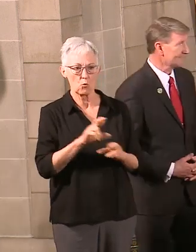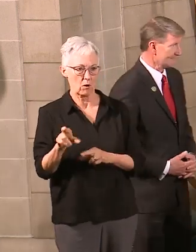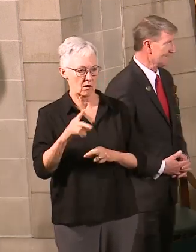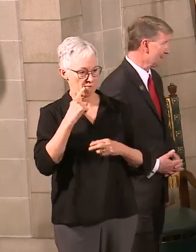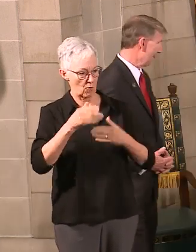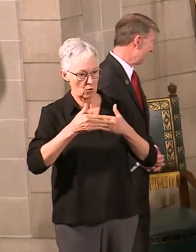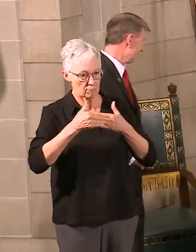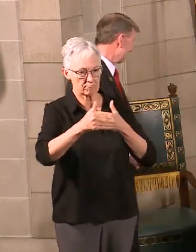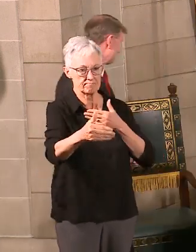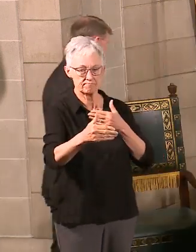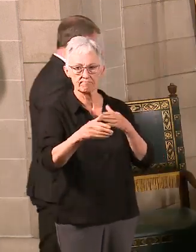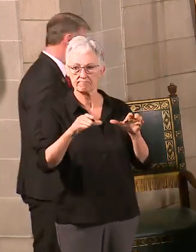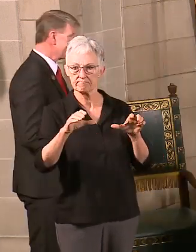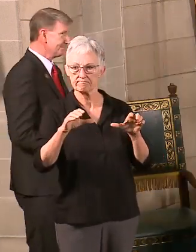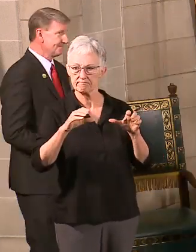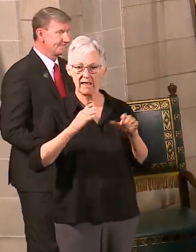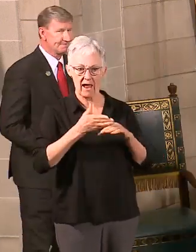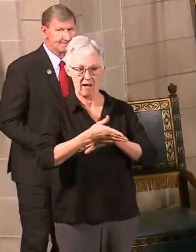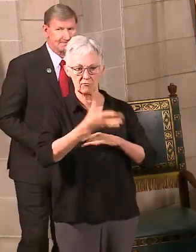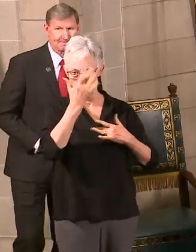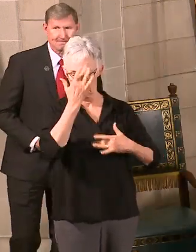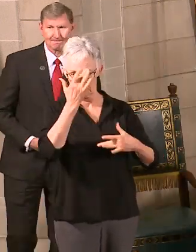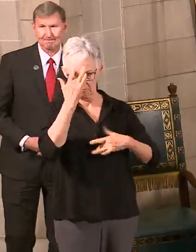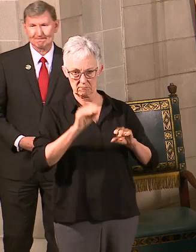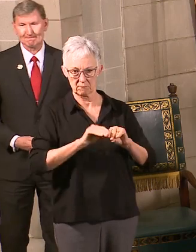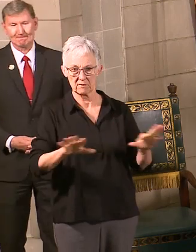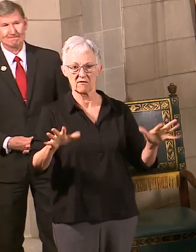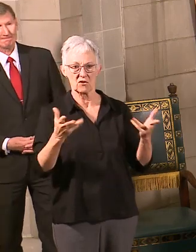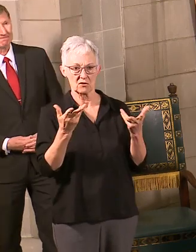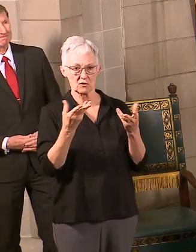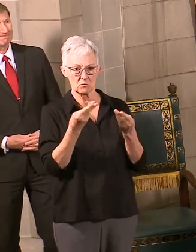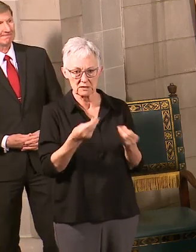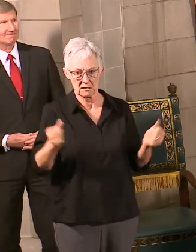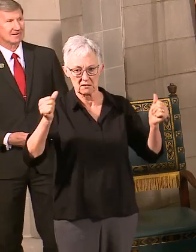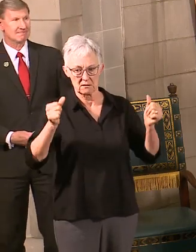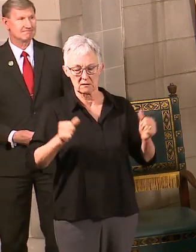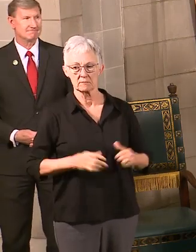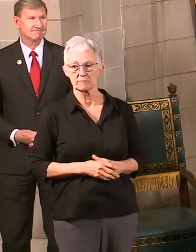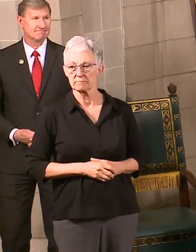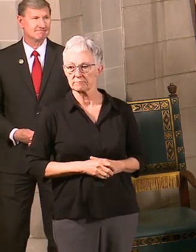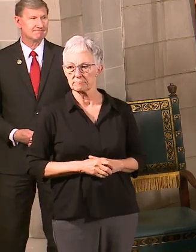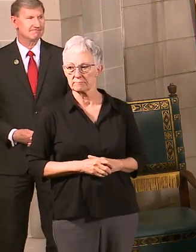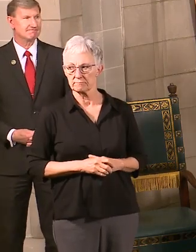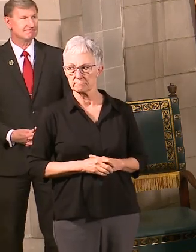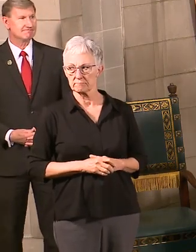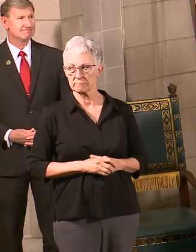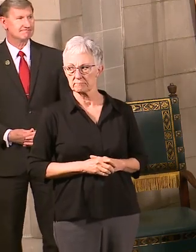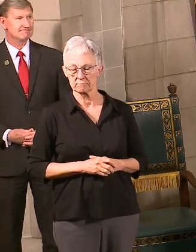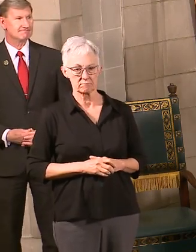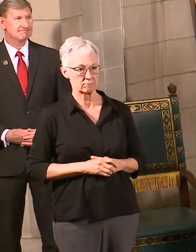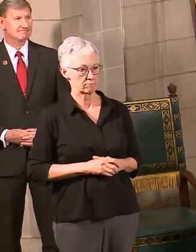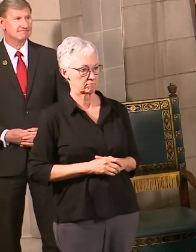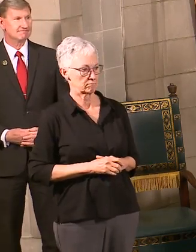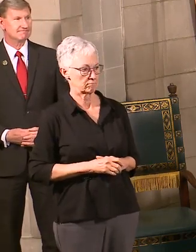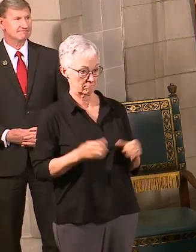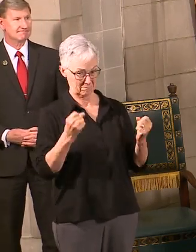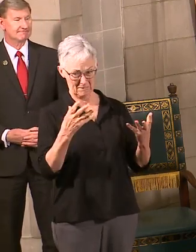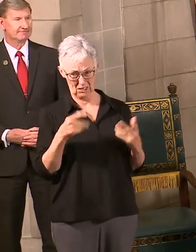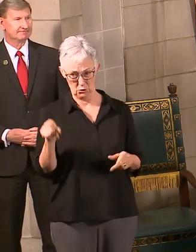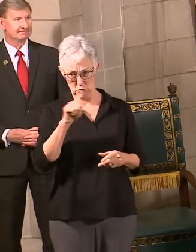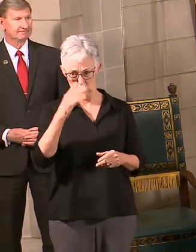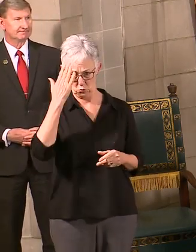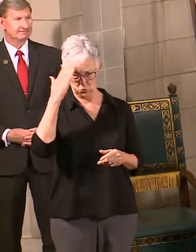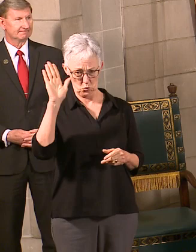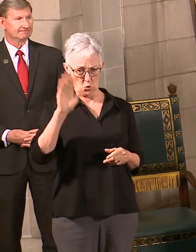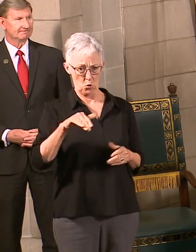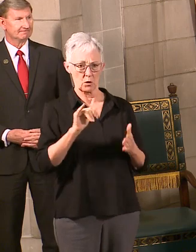Great. Thank you very much, President Carter. Appreciate it. As many of you know, the 10-person rule that we put in